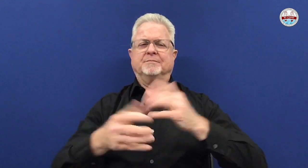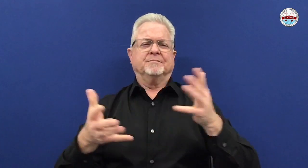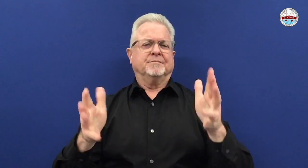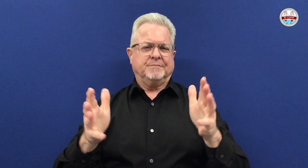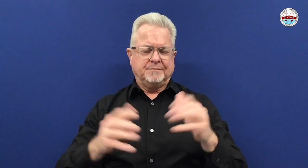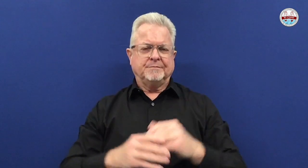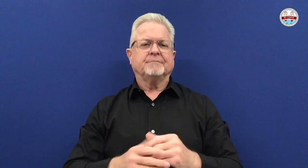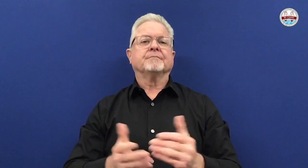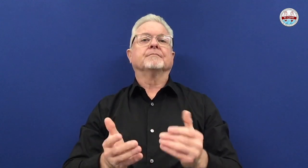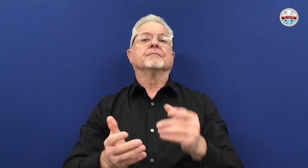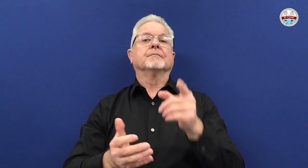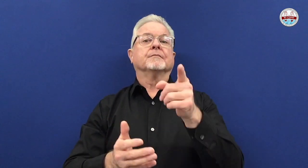yourself.